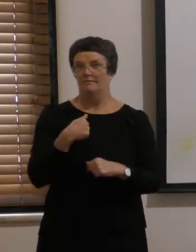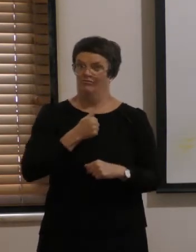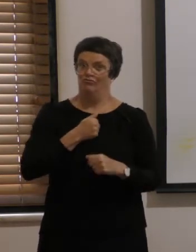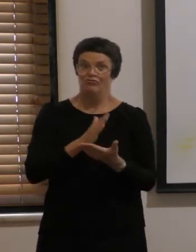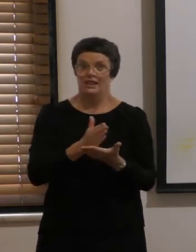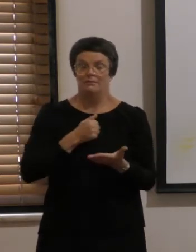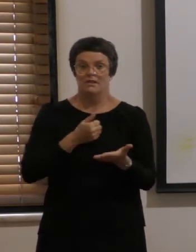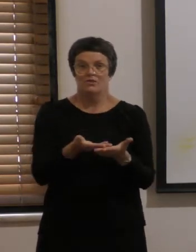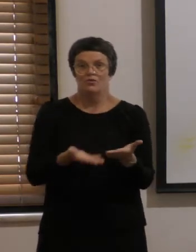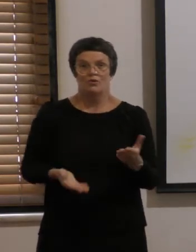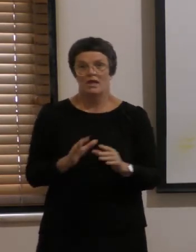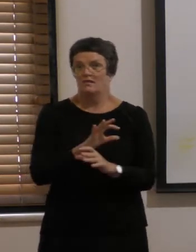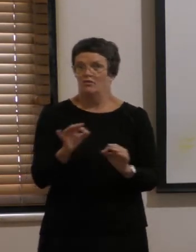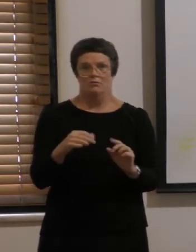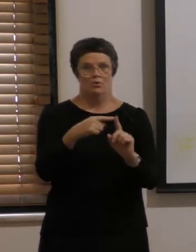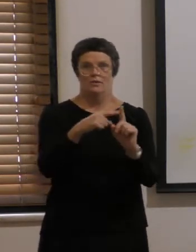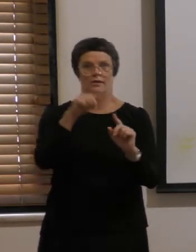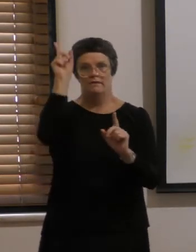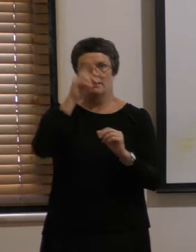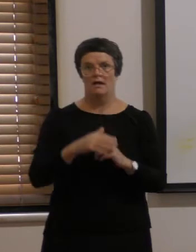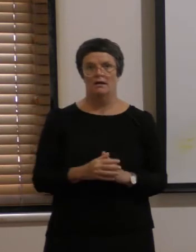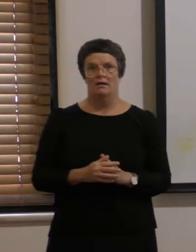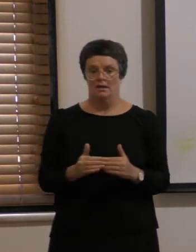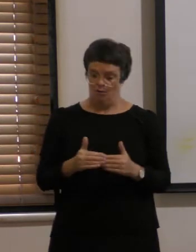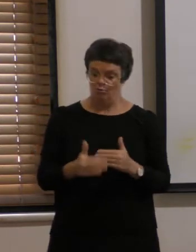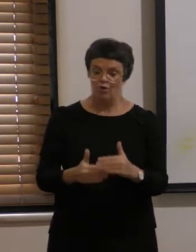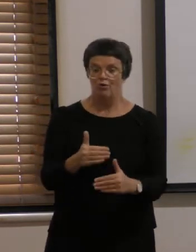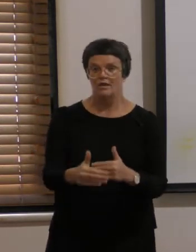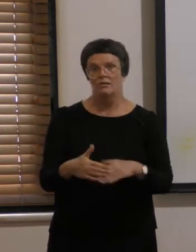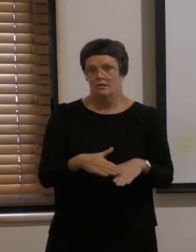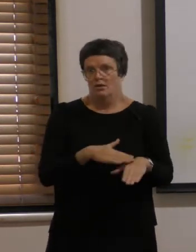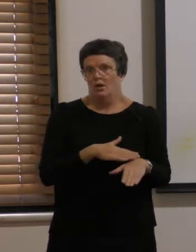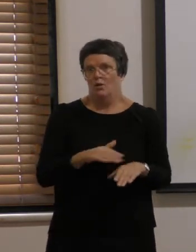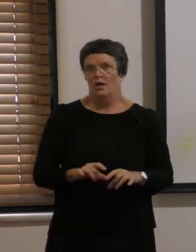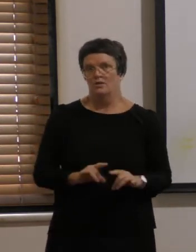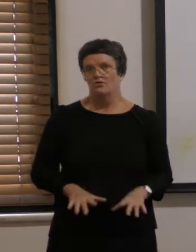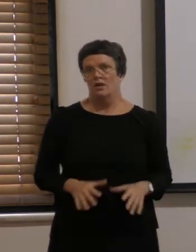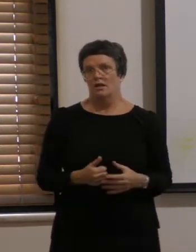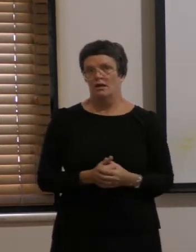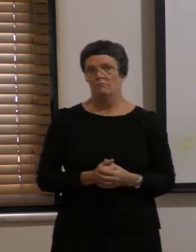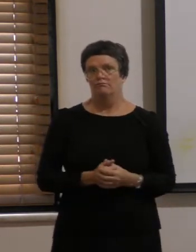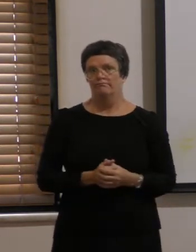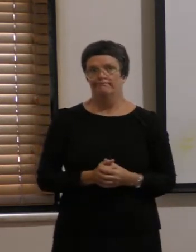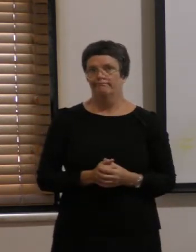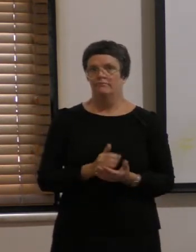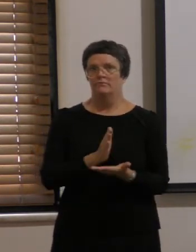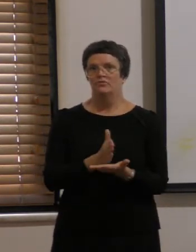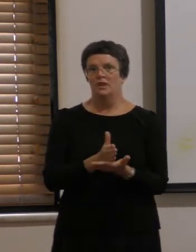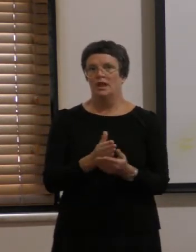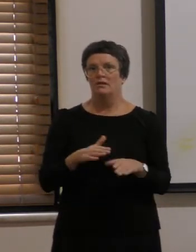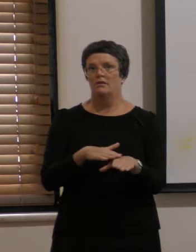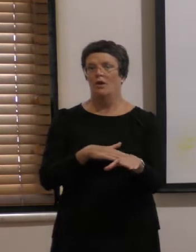not making huge strides, certainly in the opinion of the organisation that I come from, in progressing inclusive